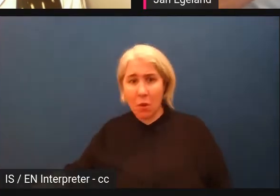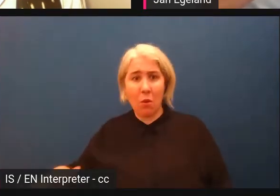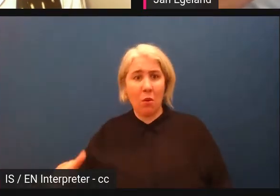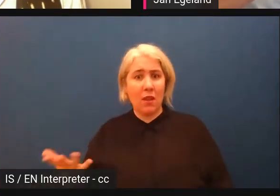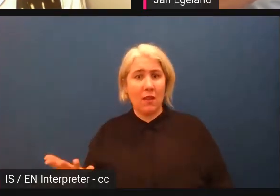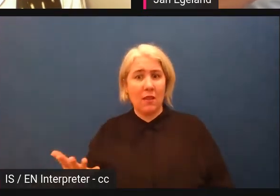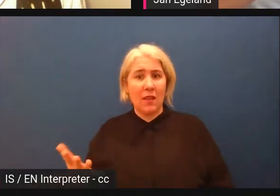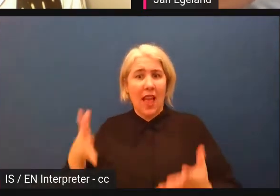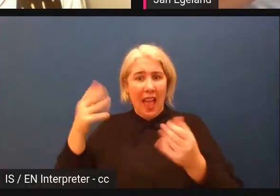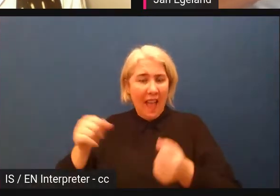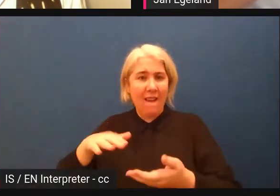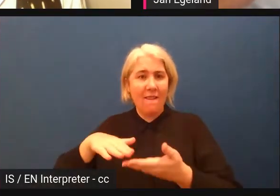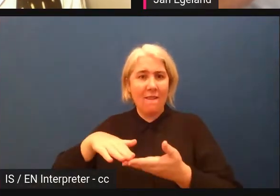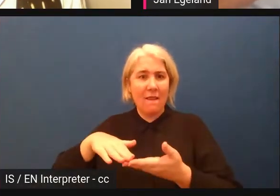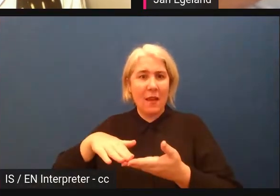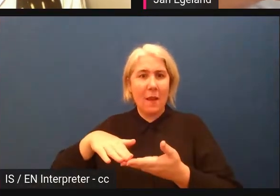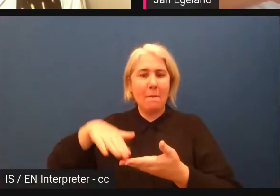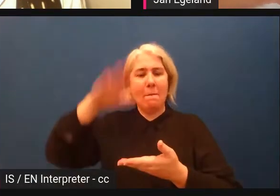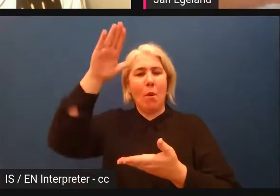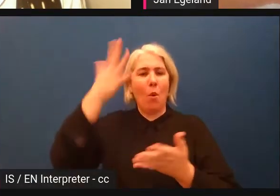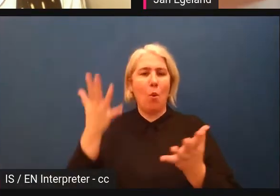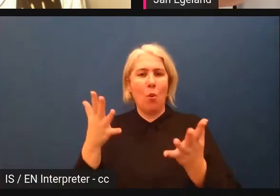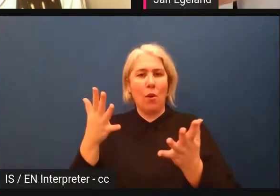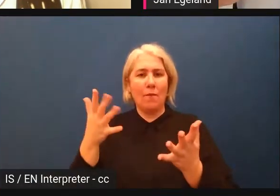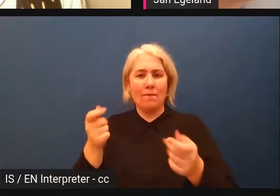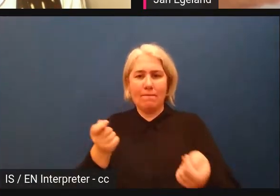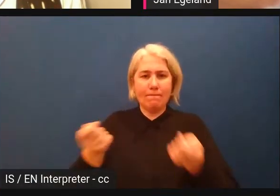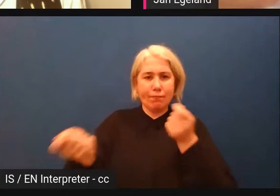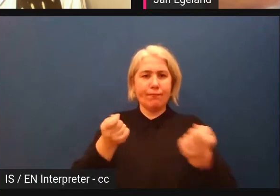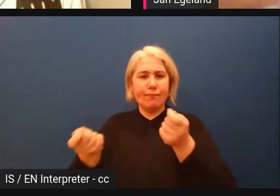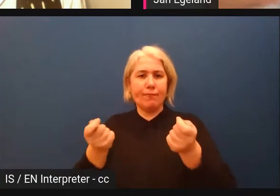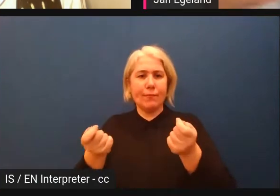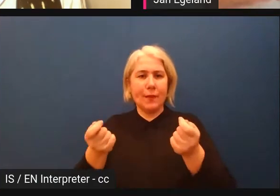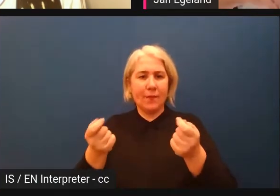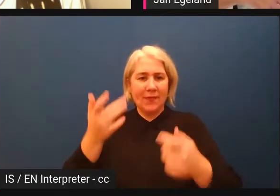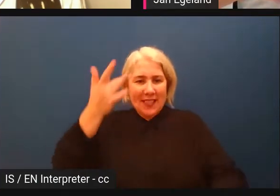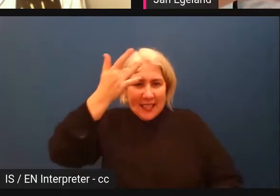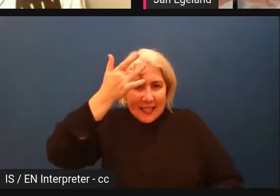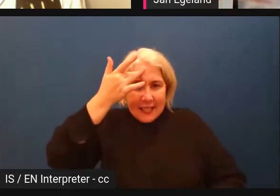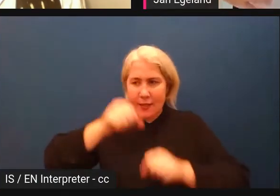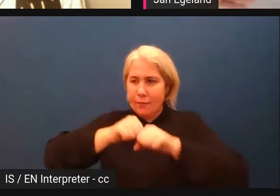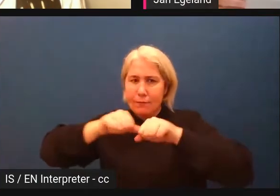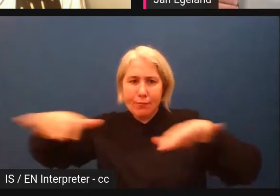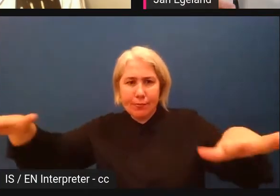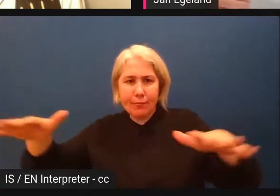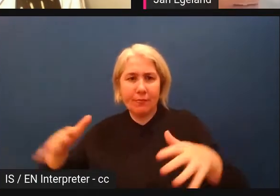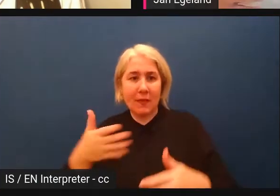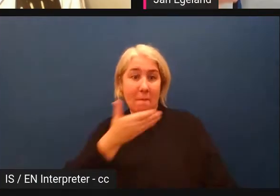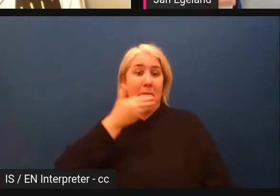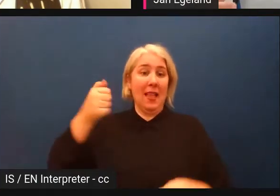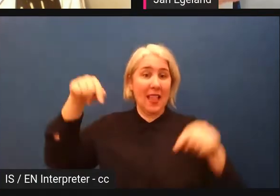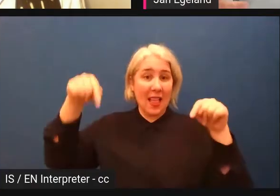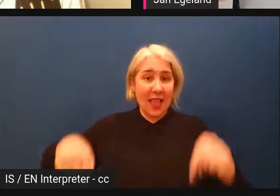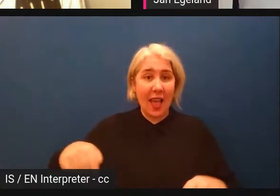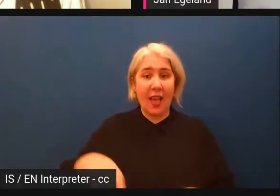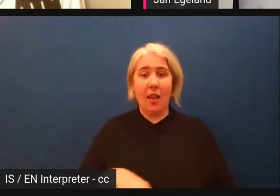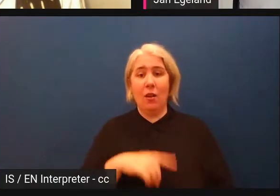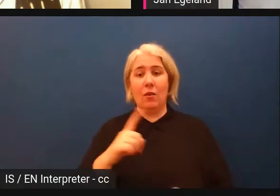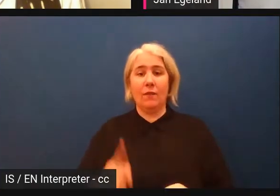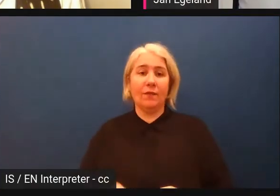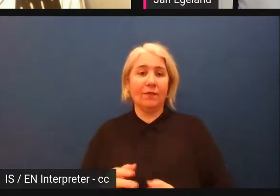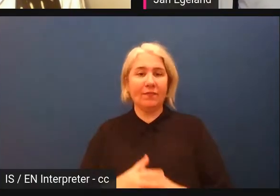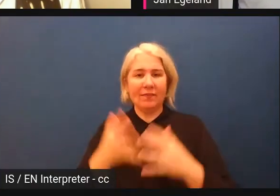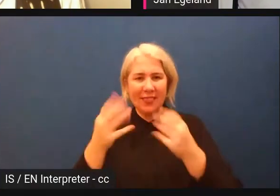The epidemic disease control is much better. Our presence in the deep field,